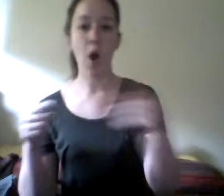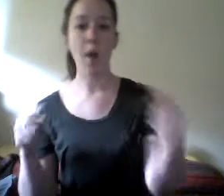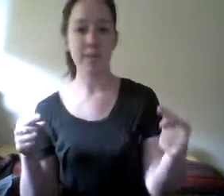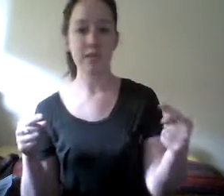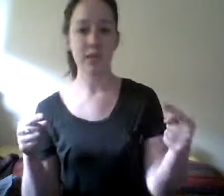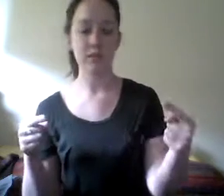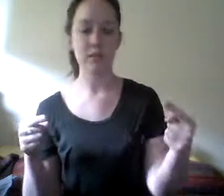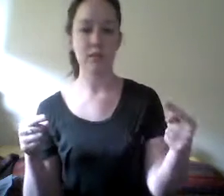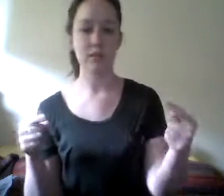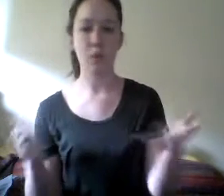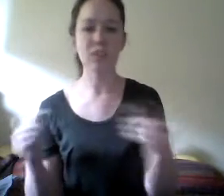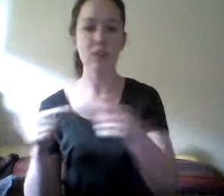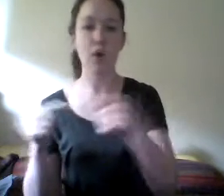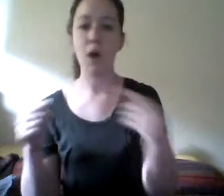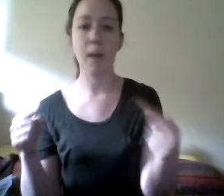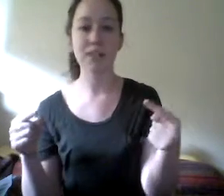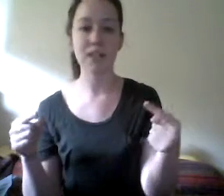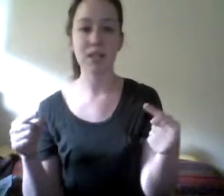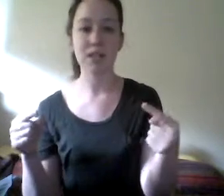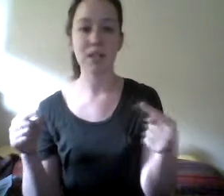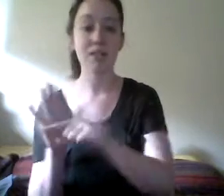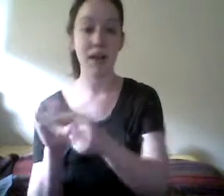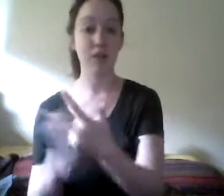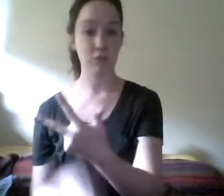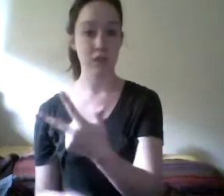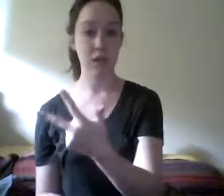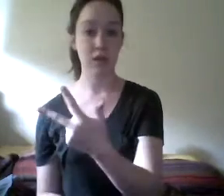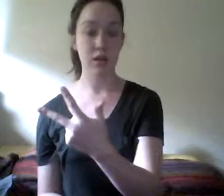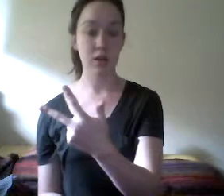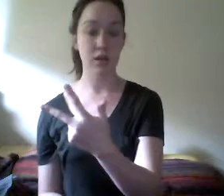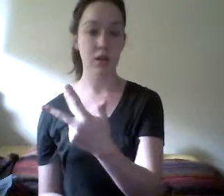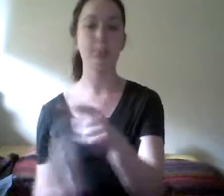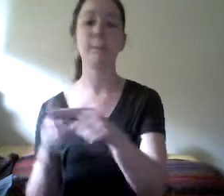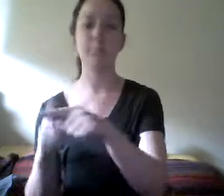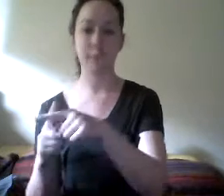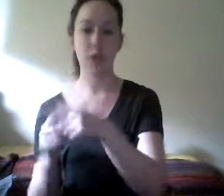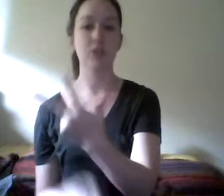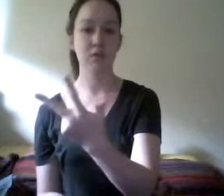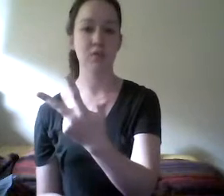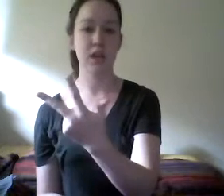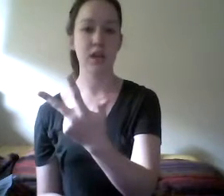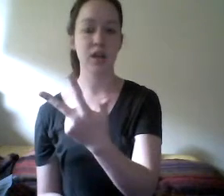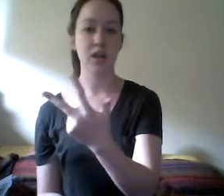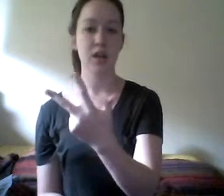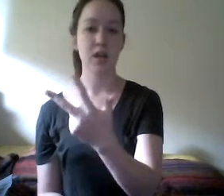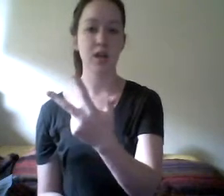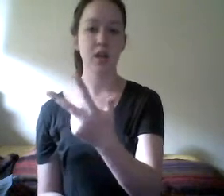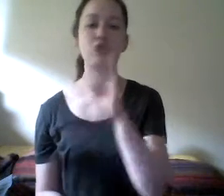So what's the opposite of -3? +3. And we'll get to that when we start talking